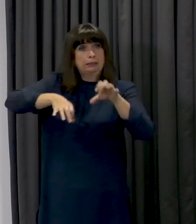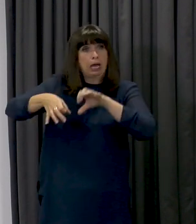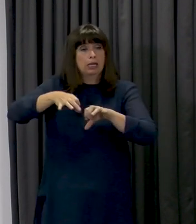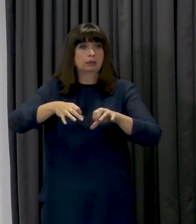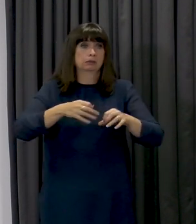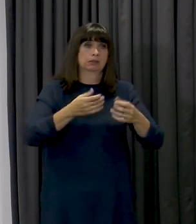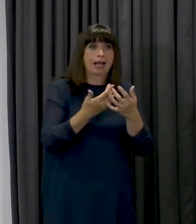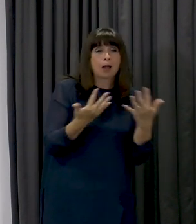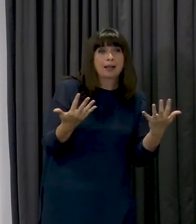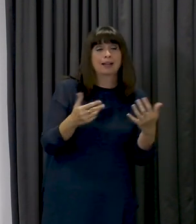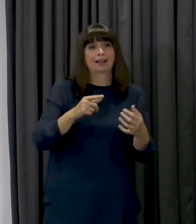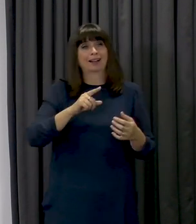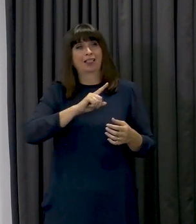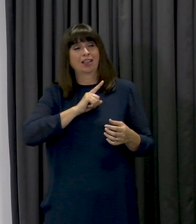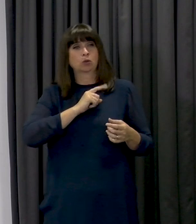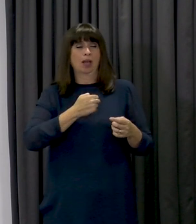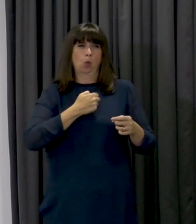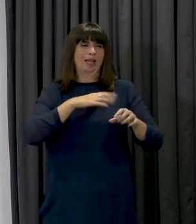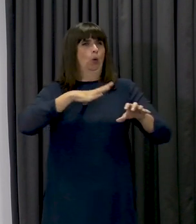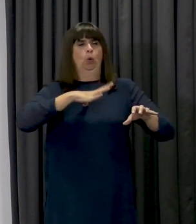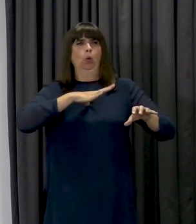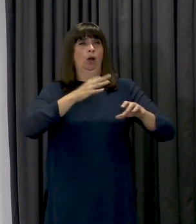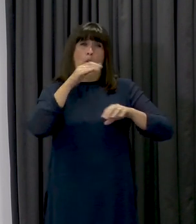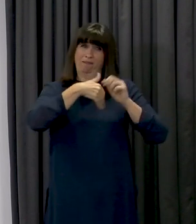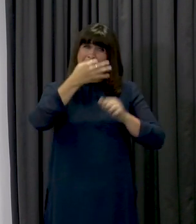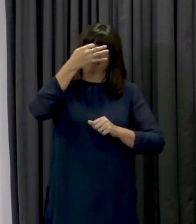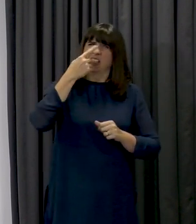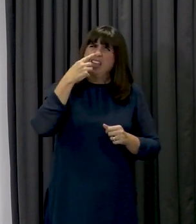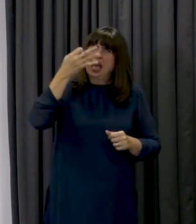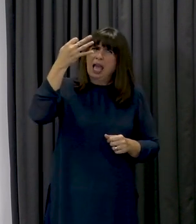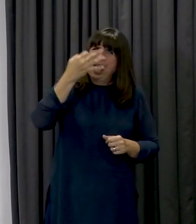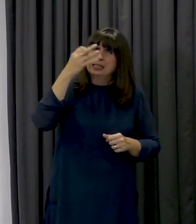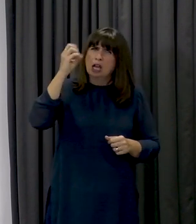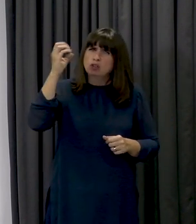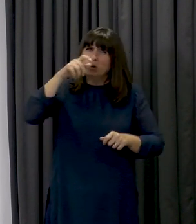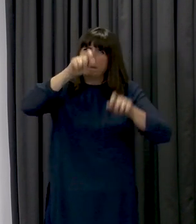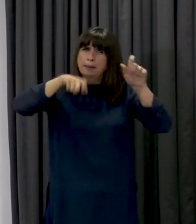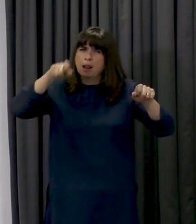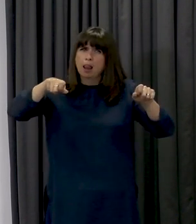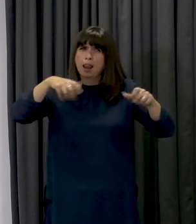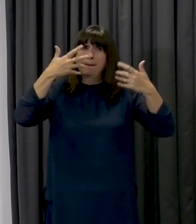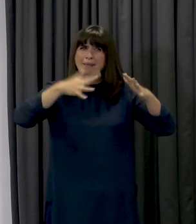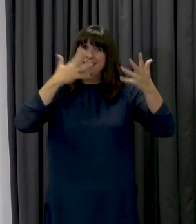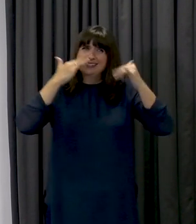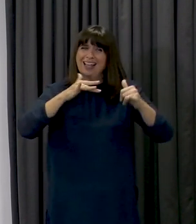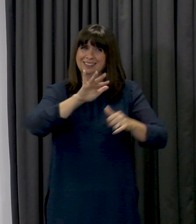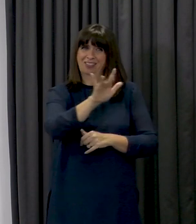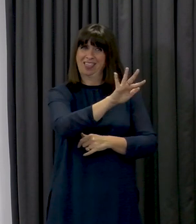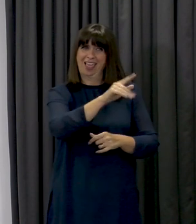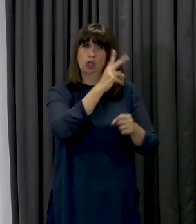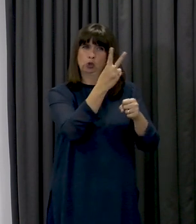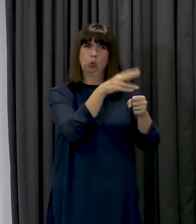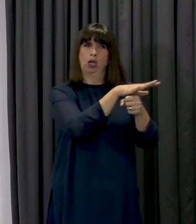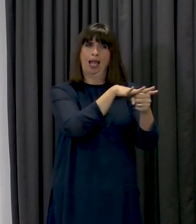we've carried out the mass testing. I think nearly 800 people will have been tested in those two communities. That will give